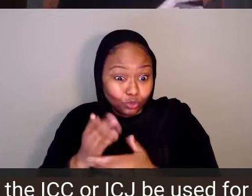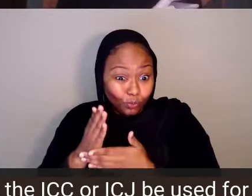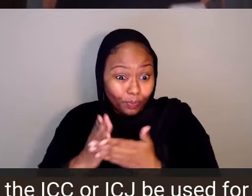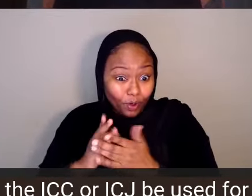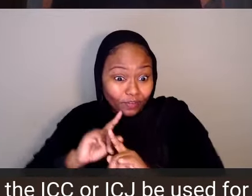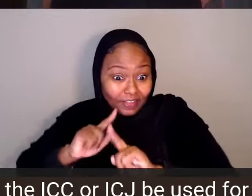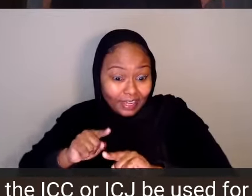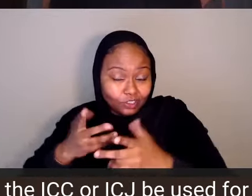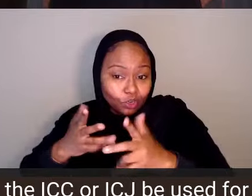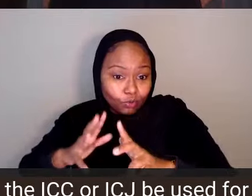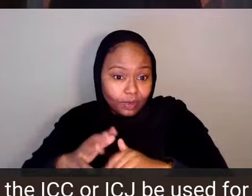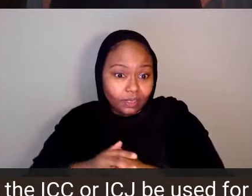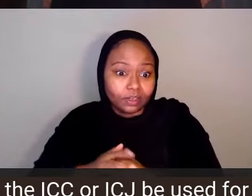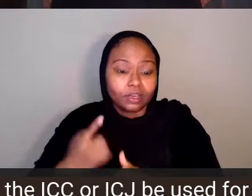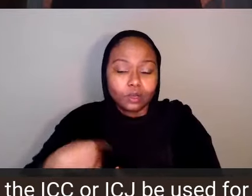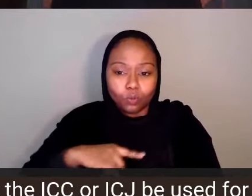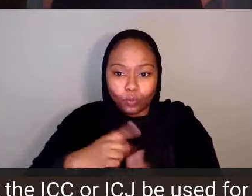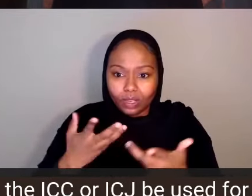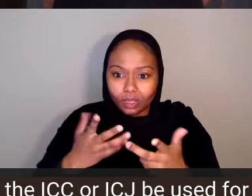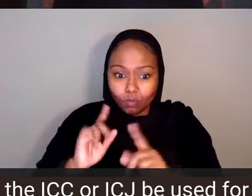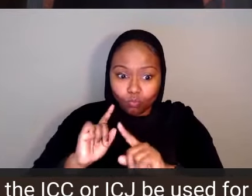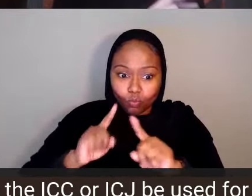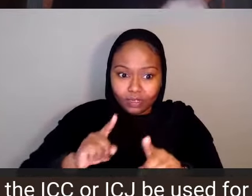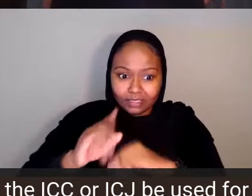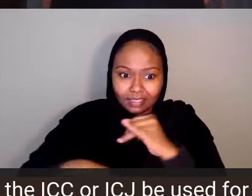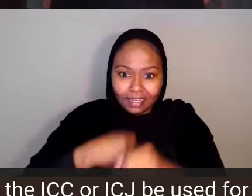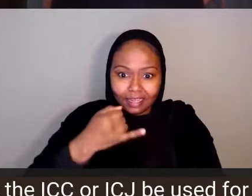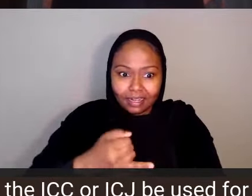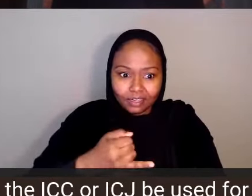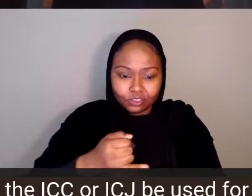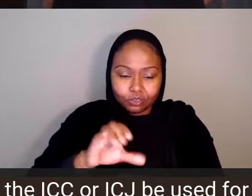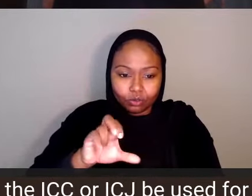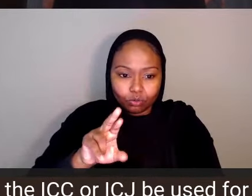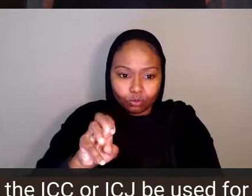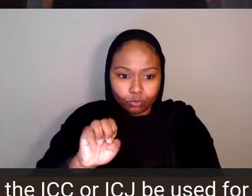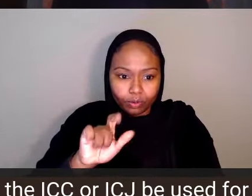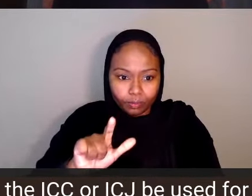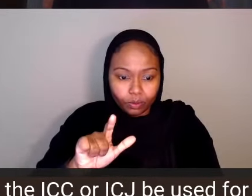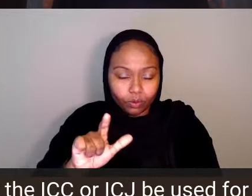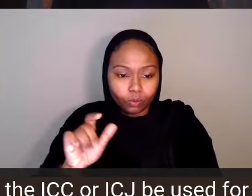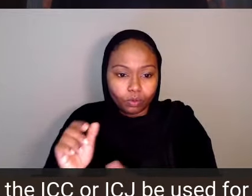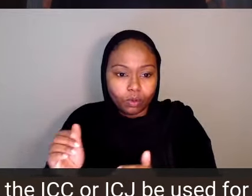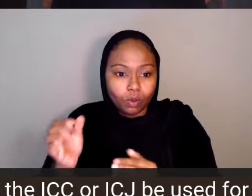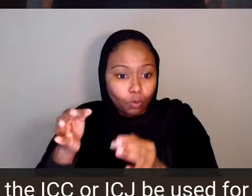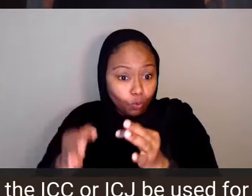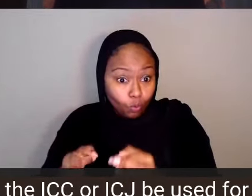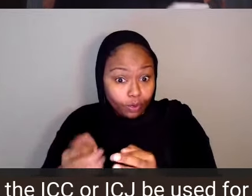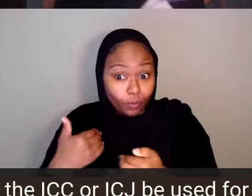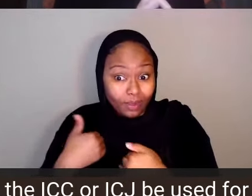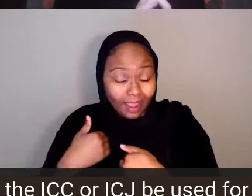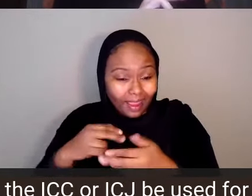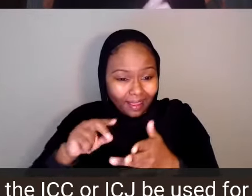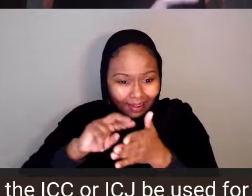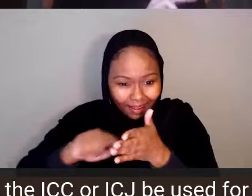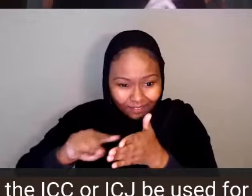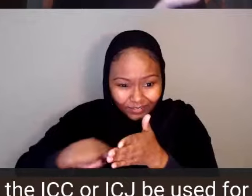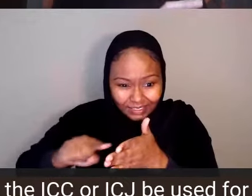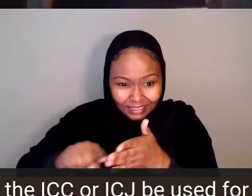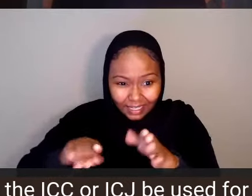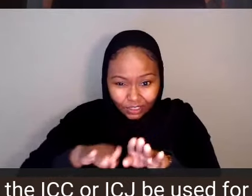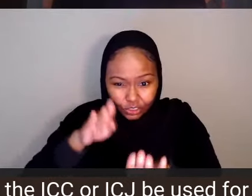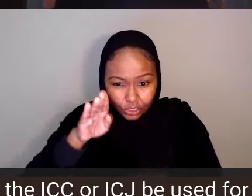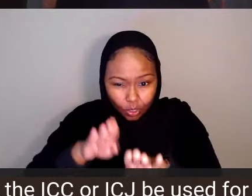we did go to the International Criminal Court and we did have an investigation opened. To kind